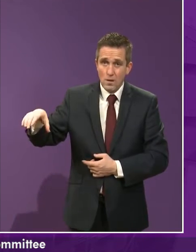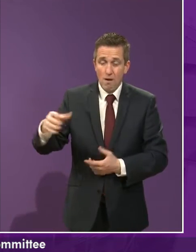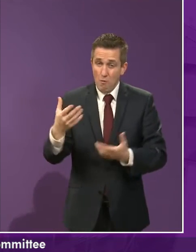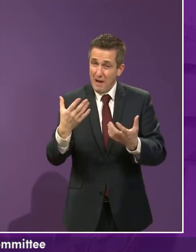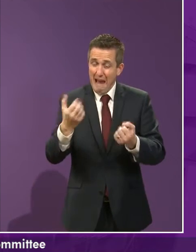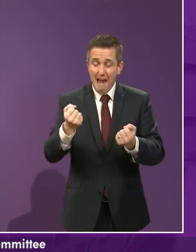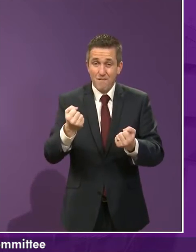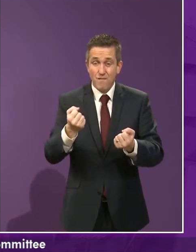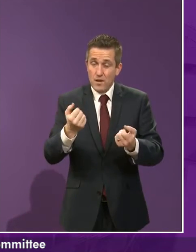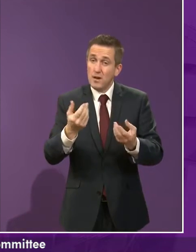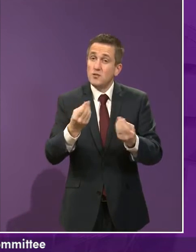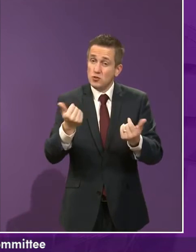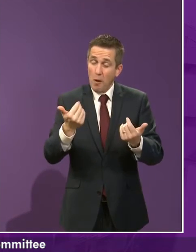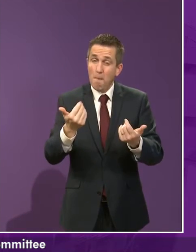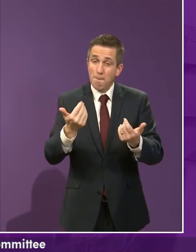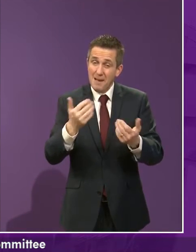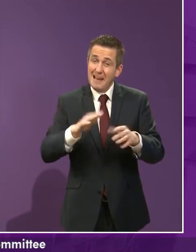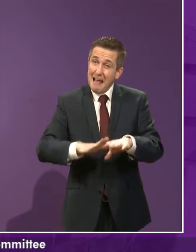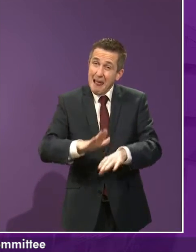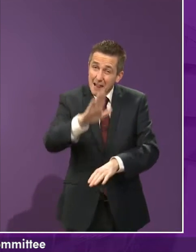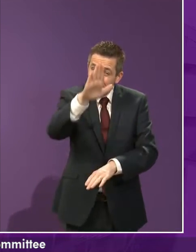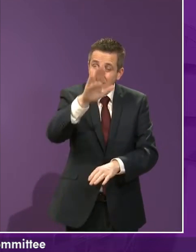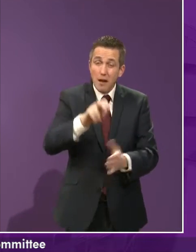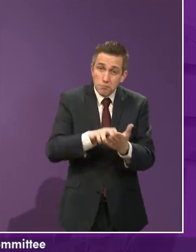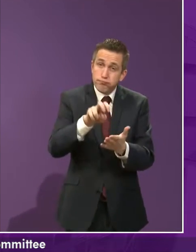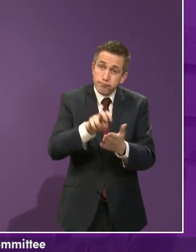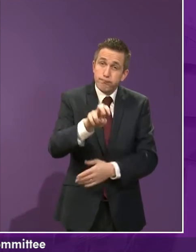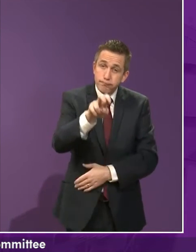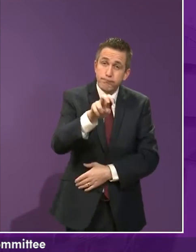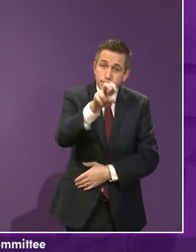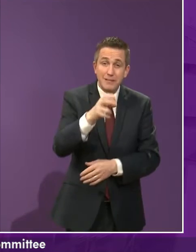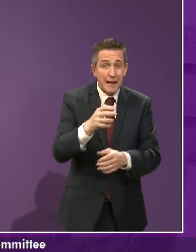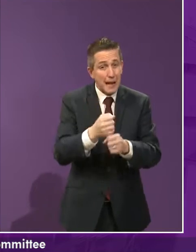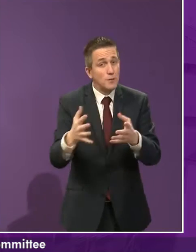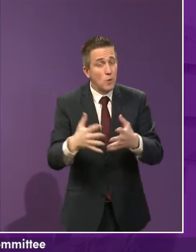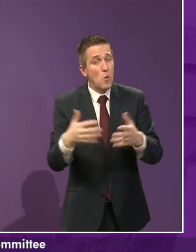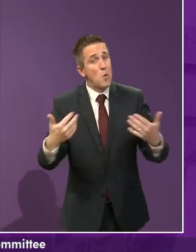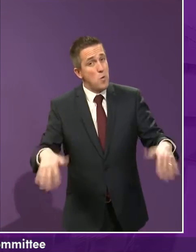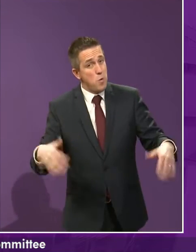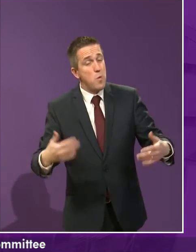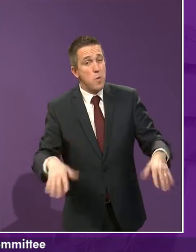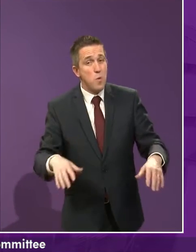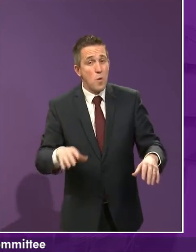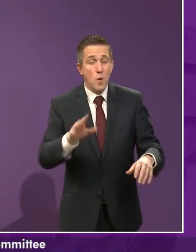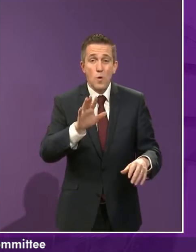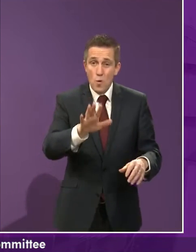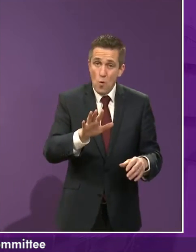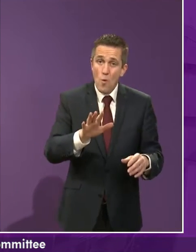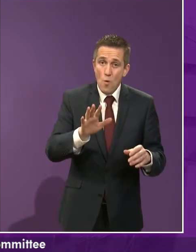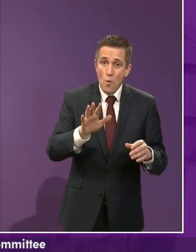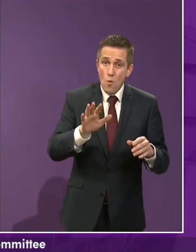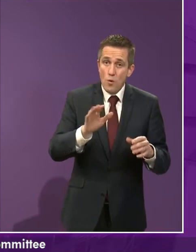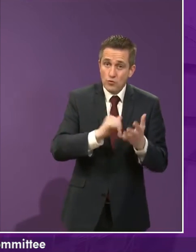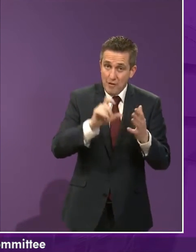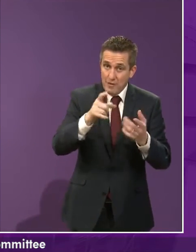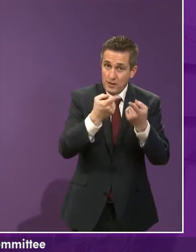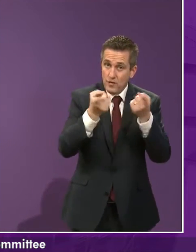steepest hills in Glasgow City. So we have huge challenges in relation